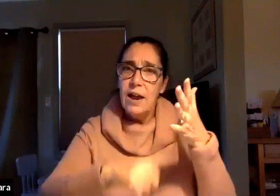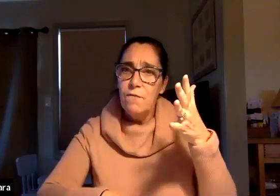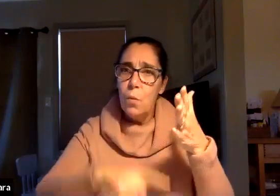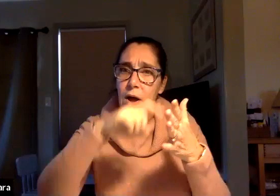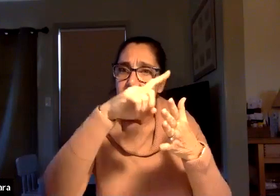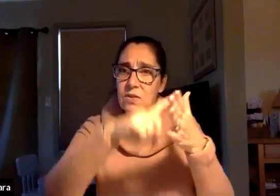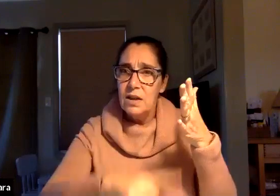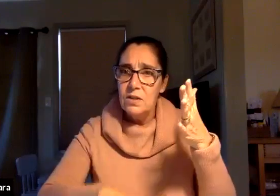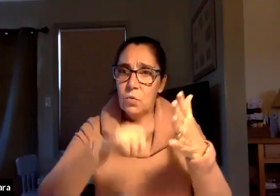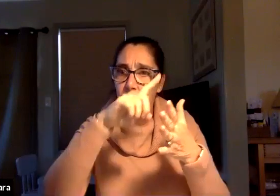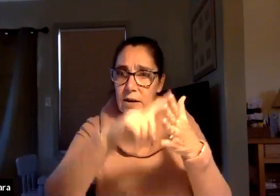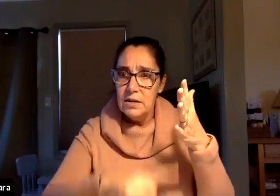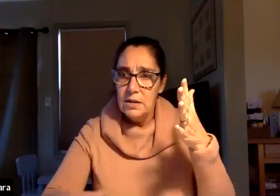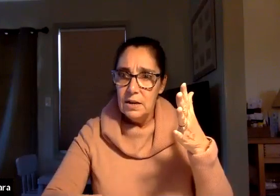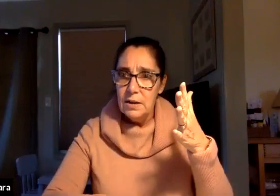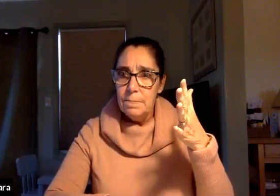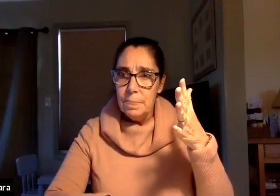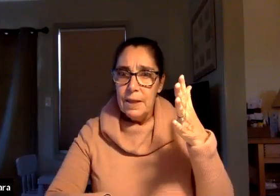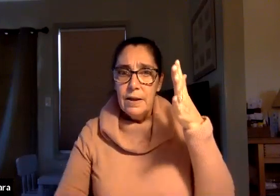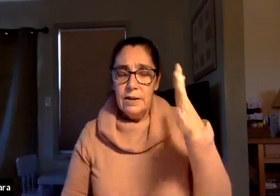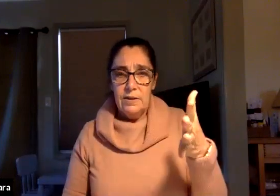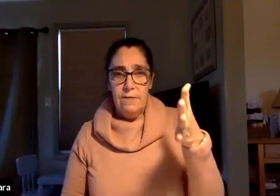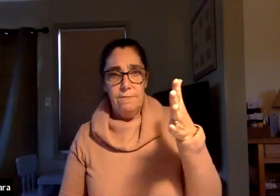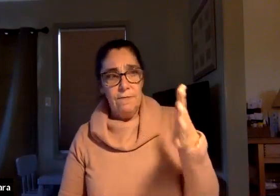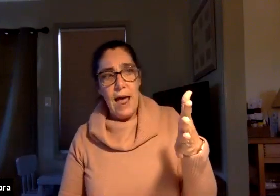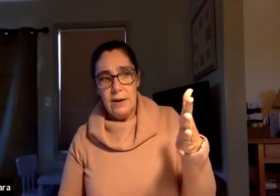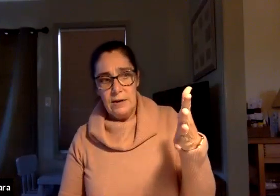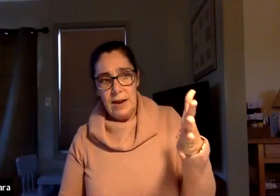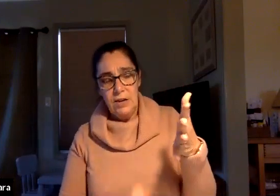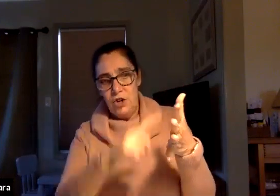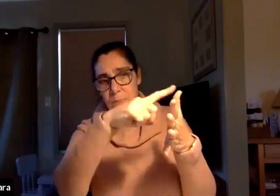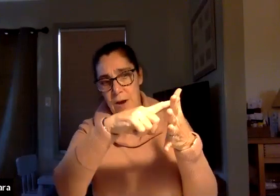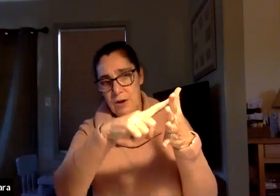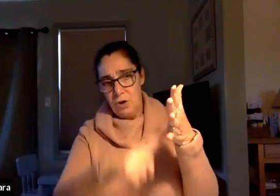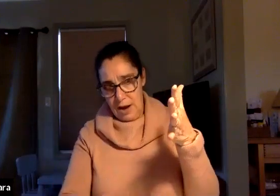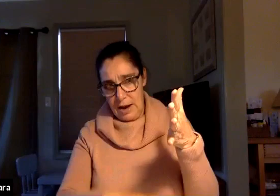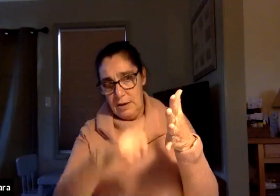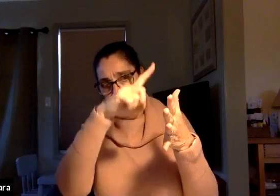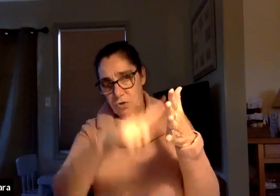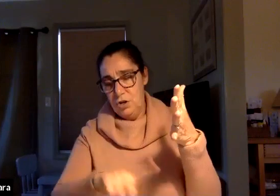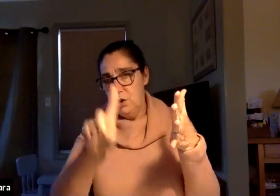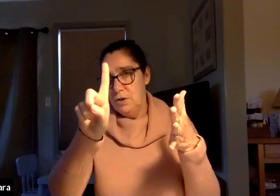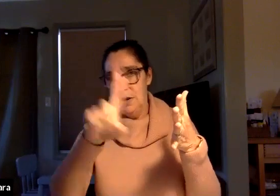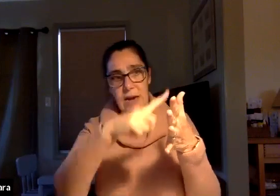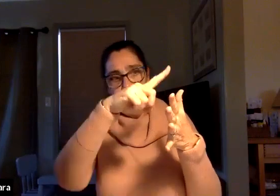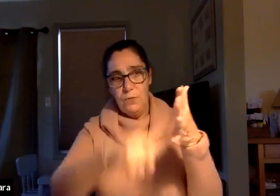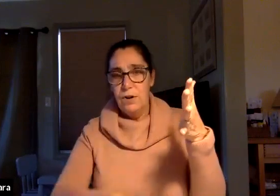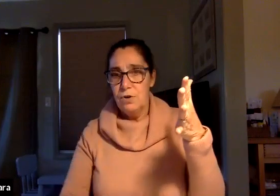for what is this? What? It's a flat hand shape, and your hand, you just use an index finger to